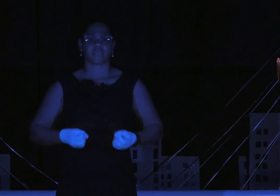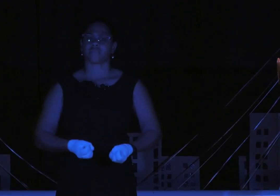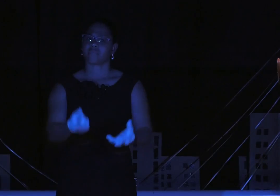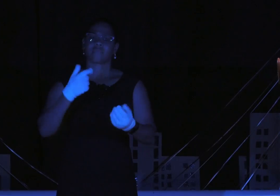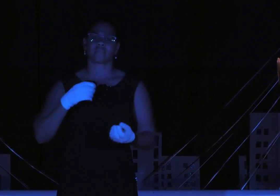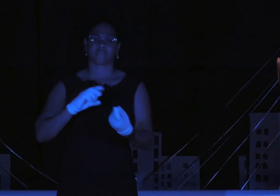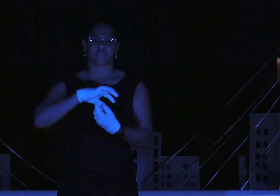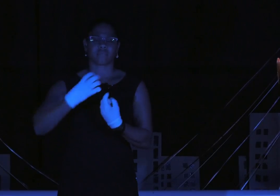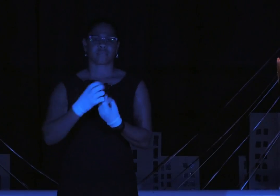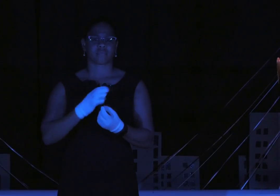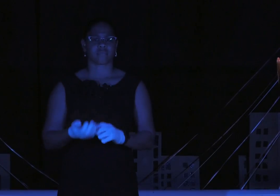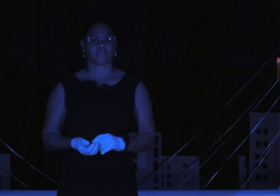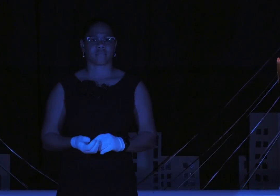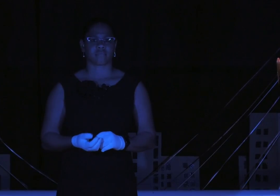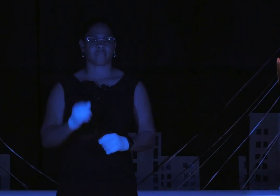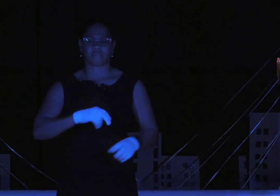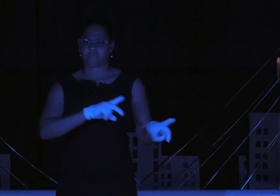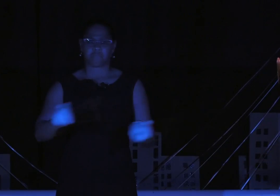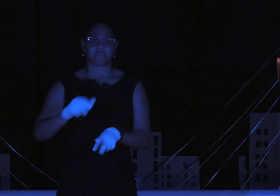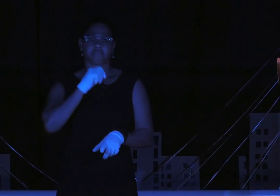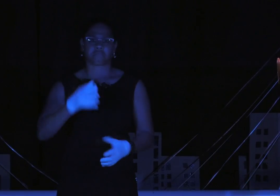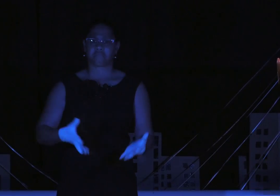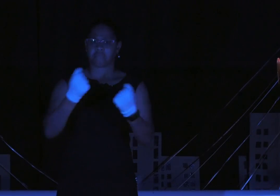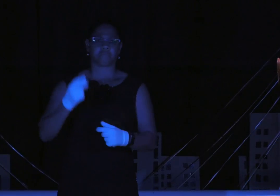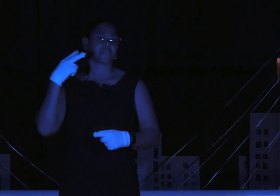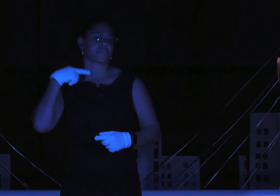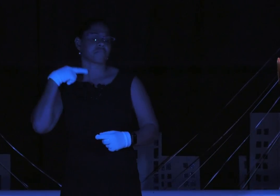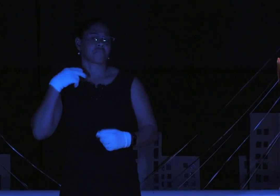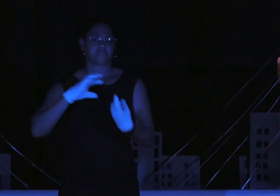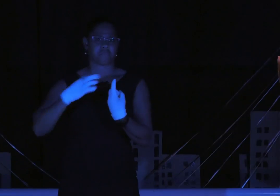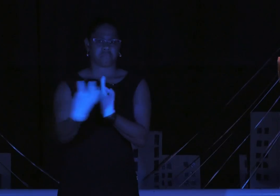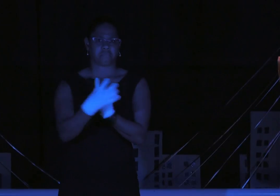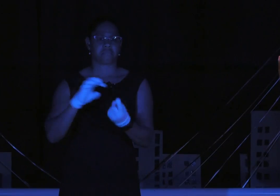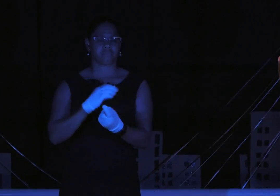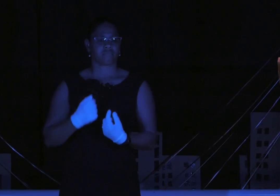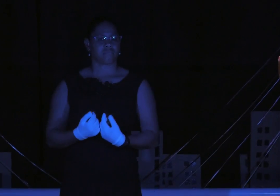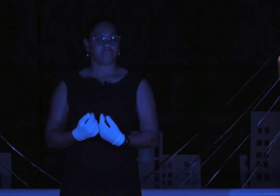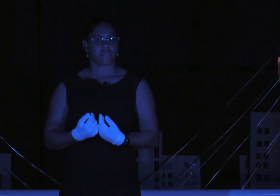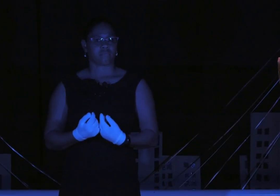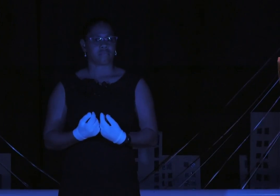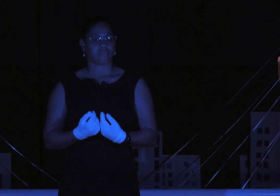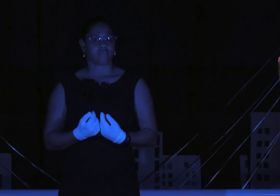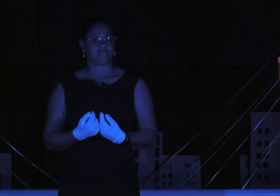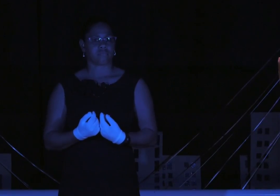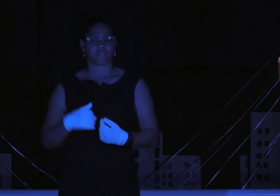chance. I do not want to be a victim of my circumstance. I wasn't